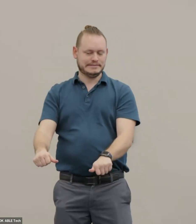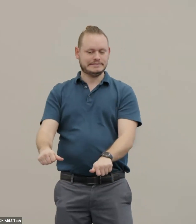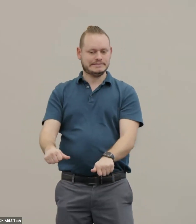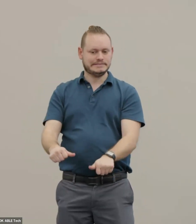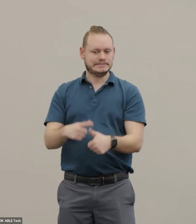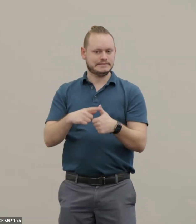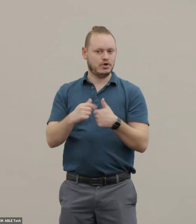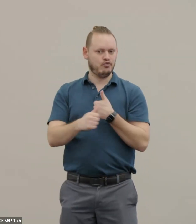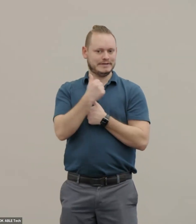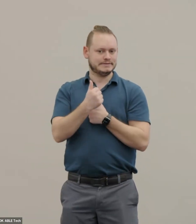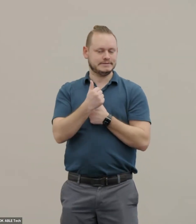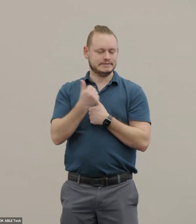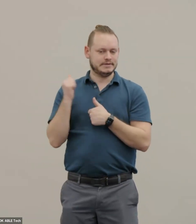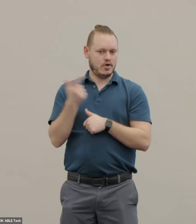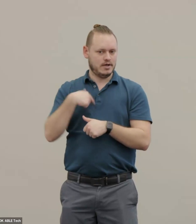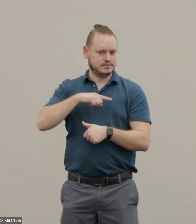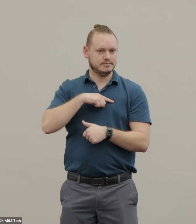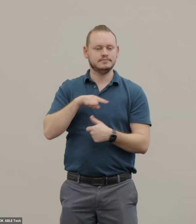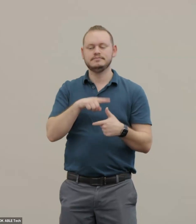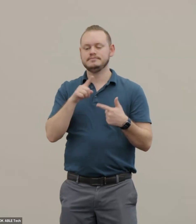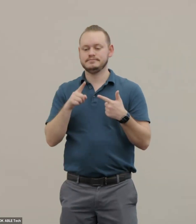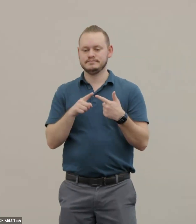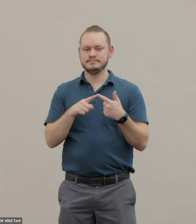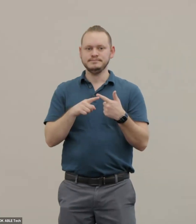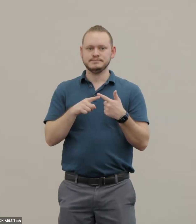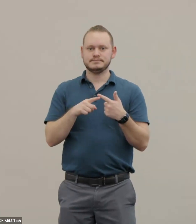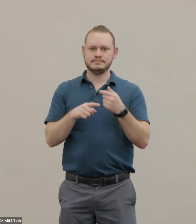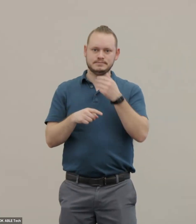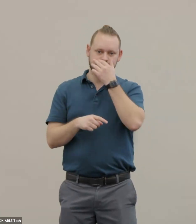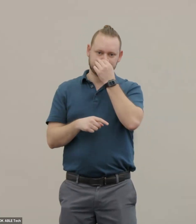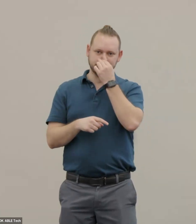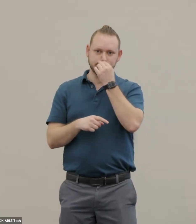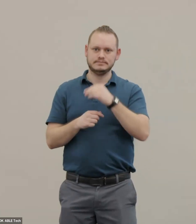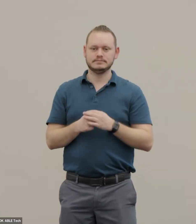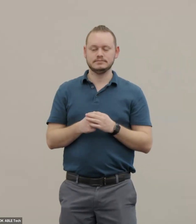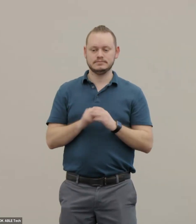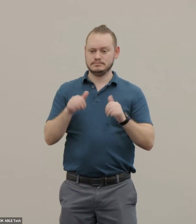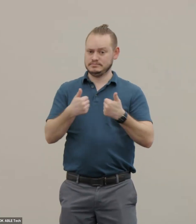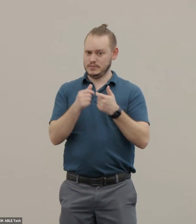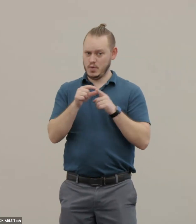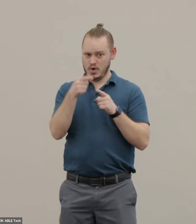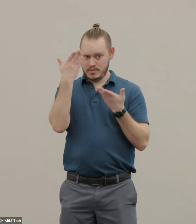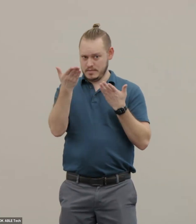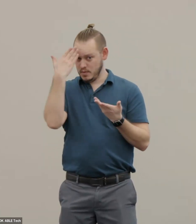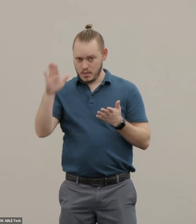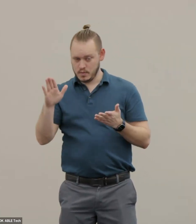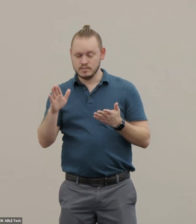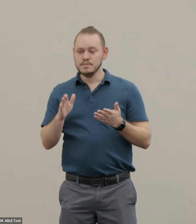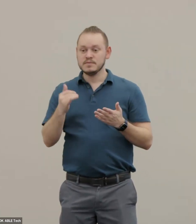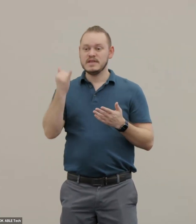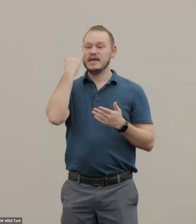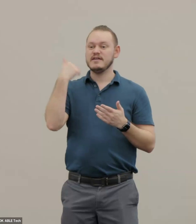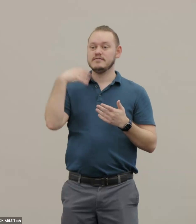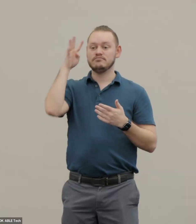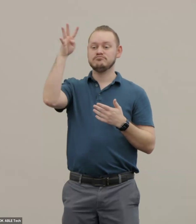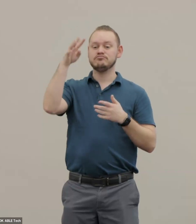of a risk, for all of us. The other challenge with Word, and whether you guys know this or not, if I create a